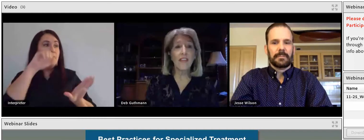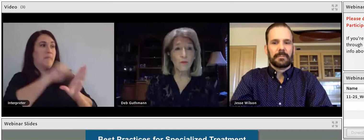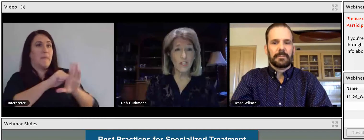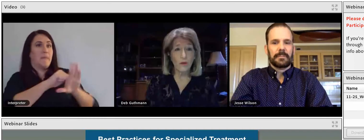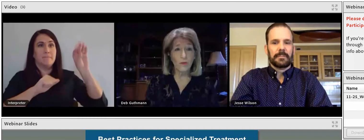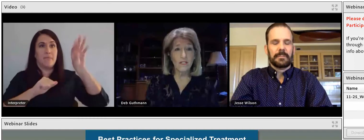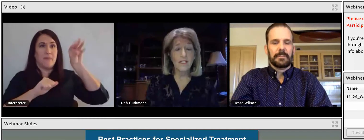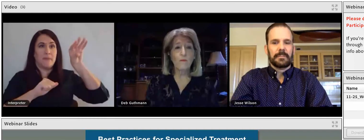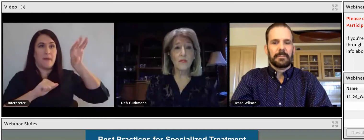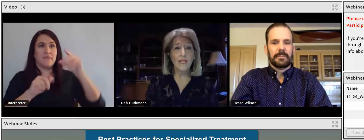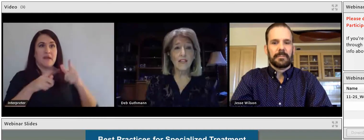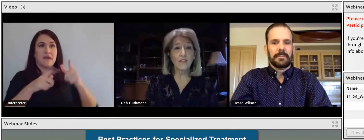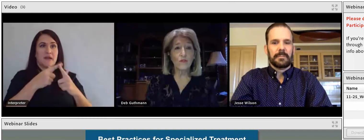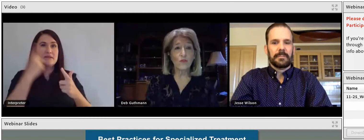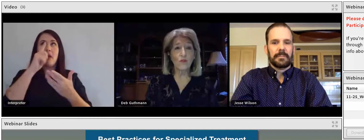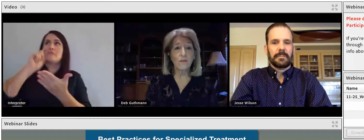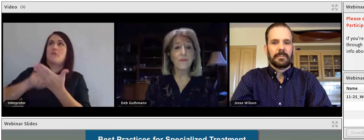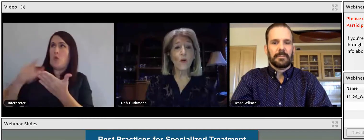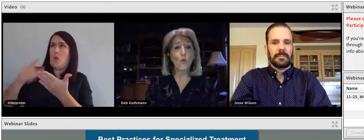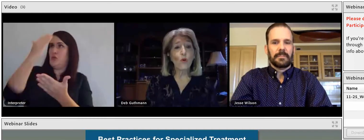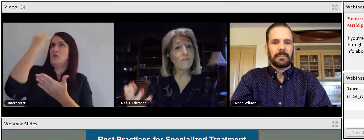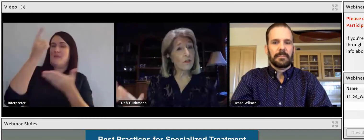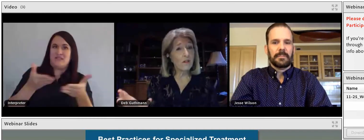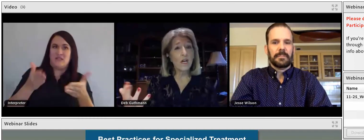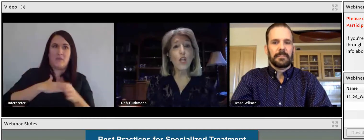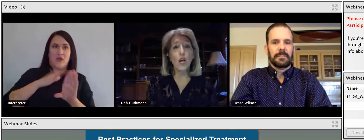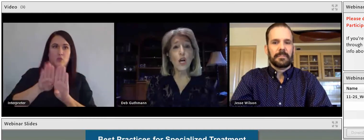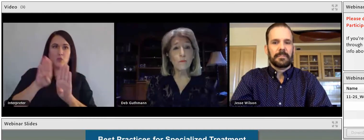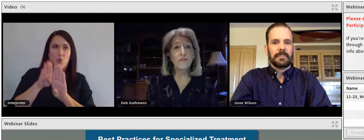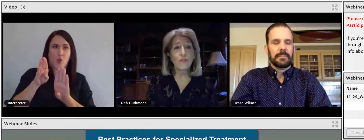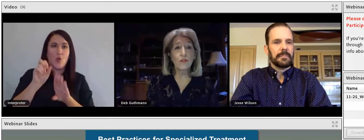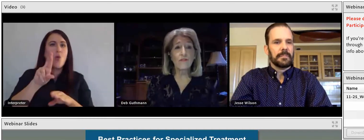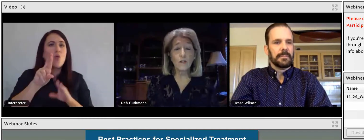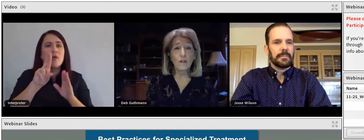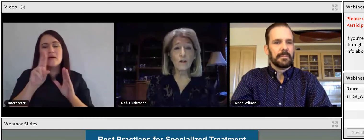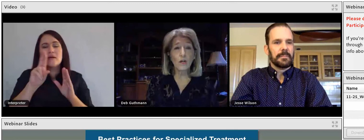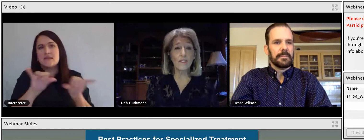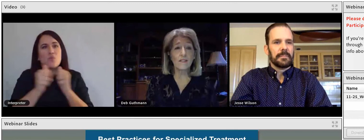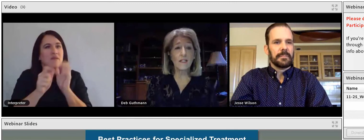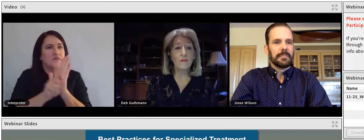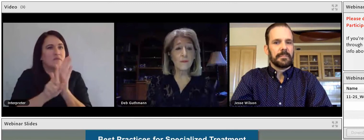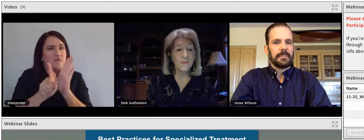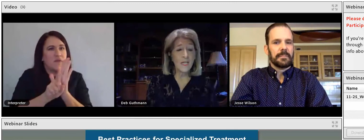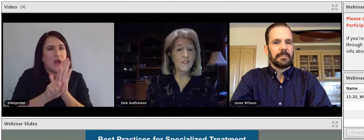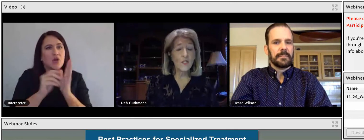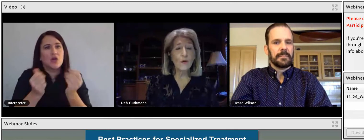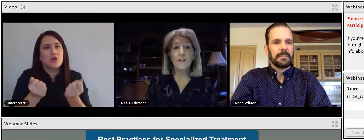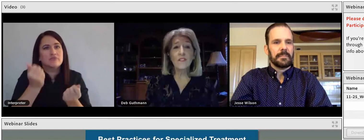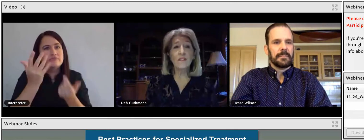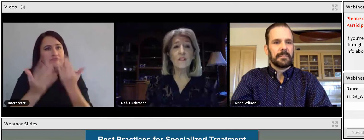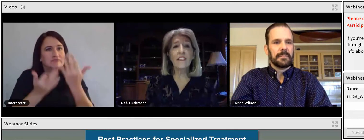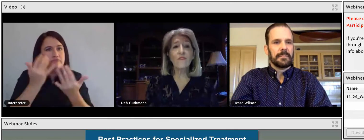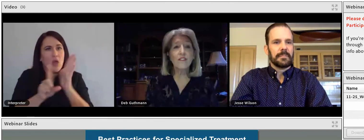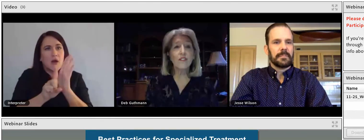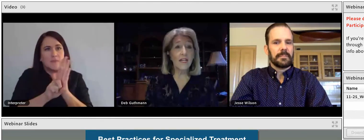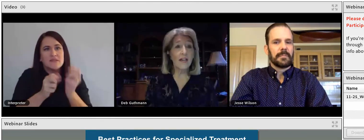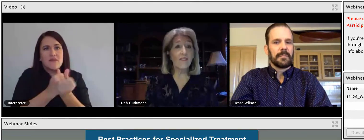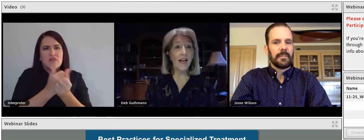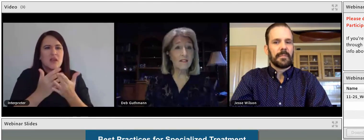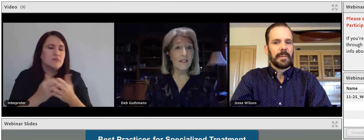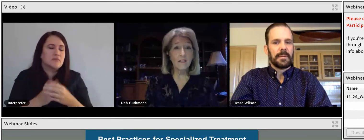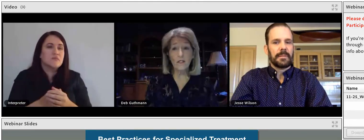system, then they would know that someone was at their door, or for alarms for fire code, etc. So there's a lot